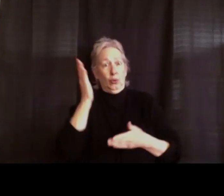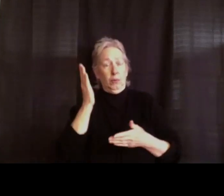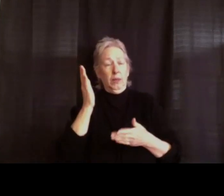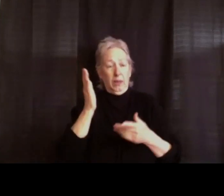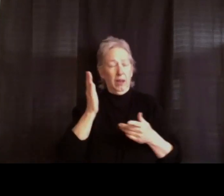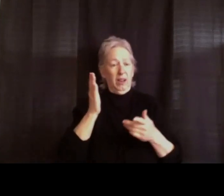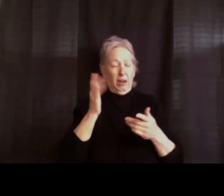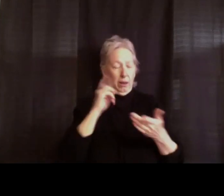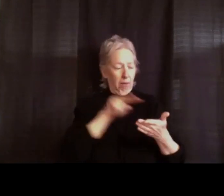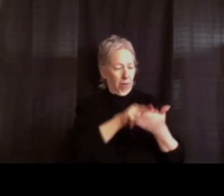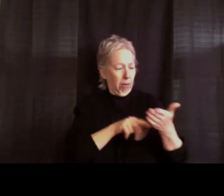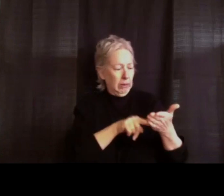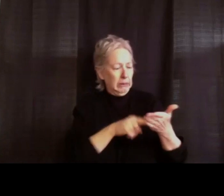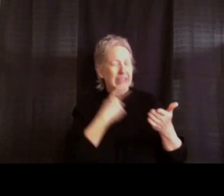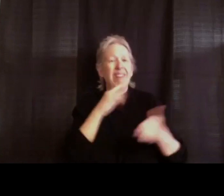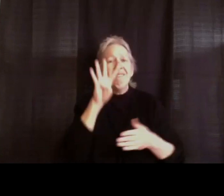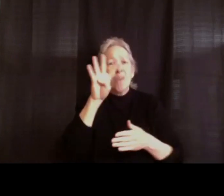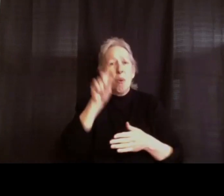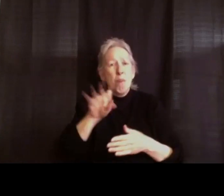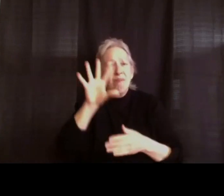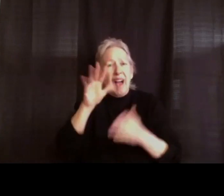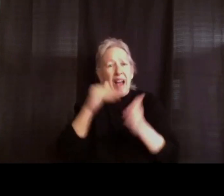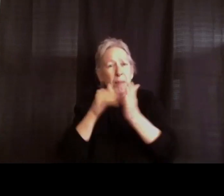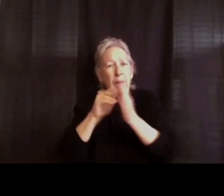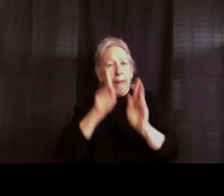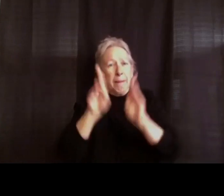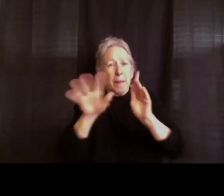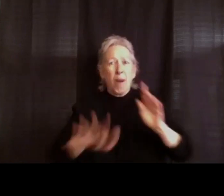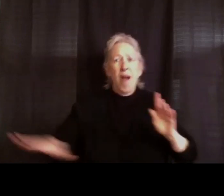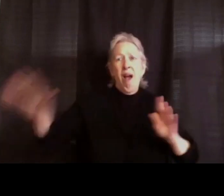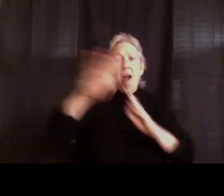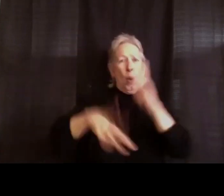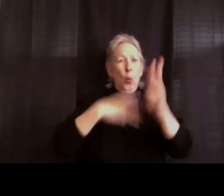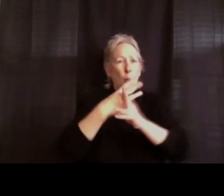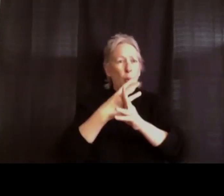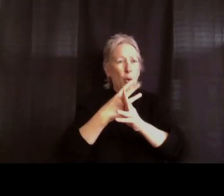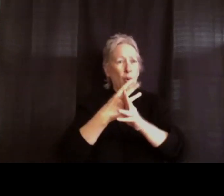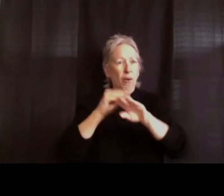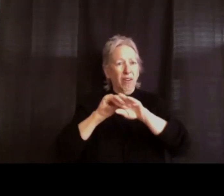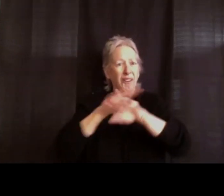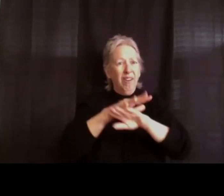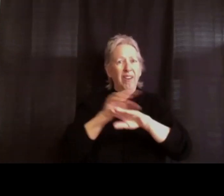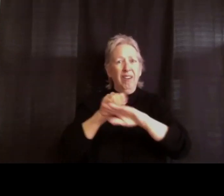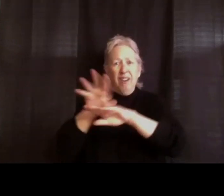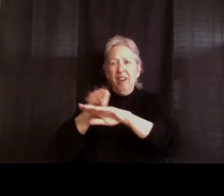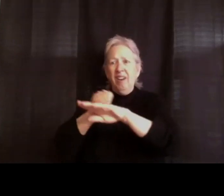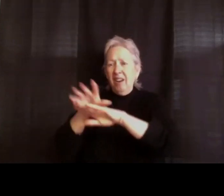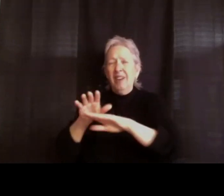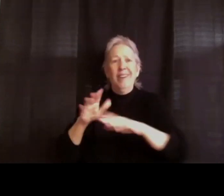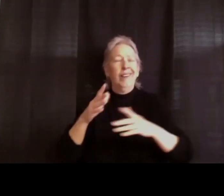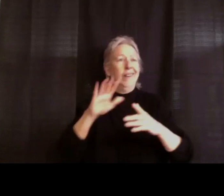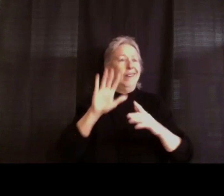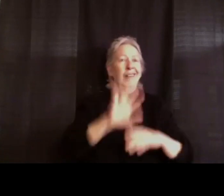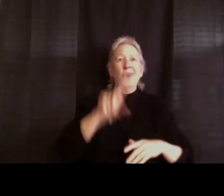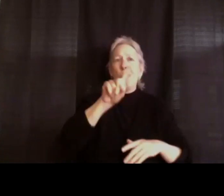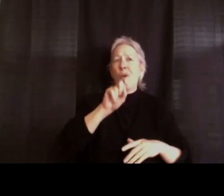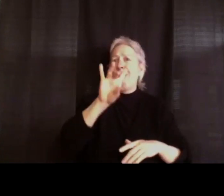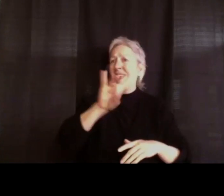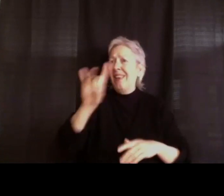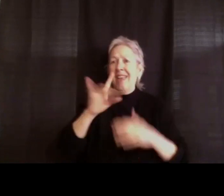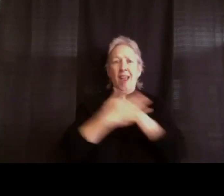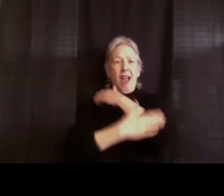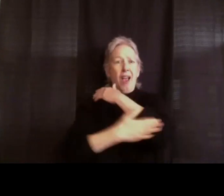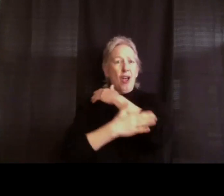4.7 million people across the globe, spread to 188 countries, and caused the deaths of over